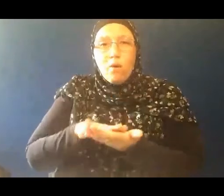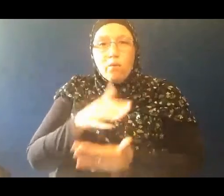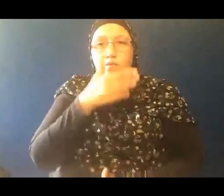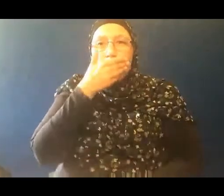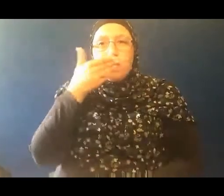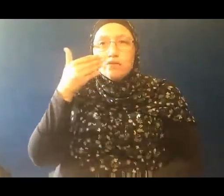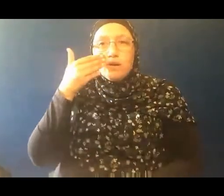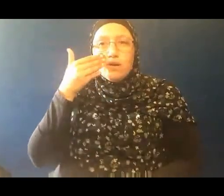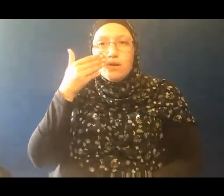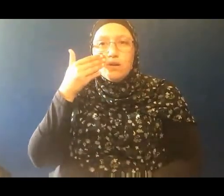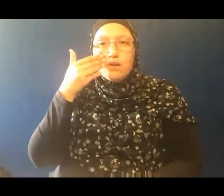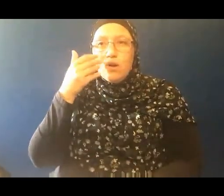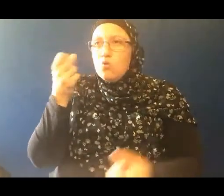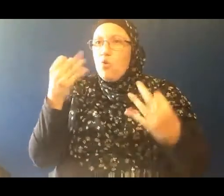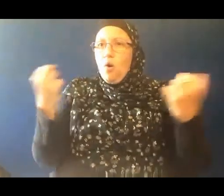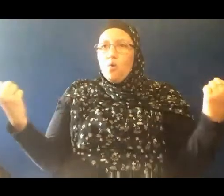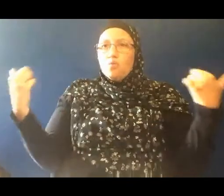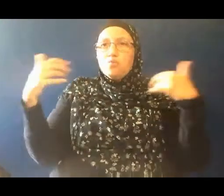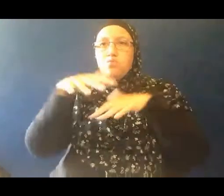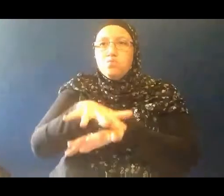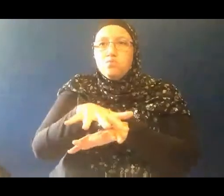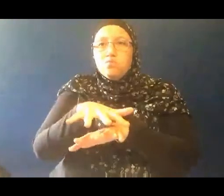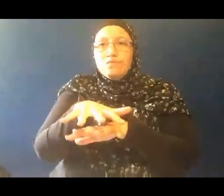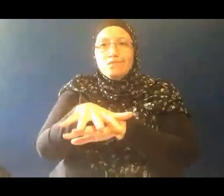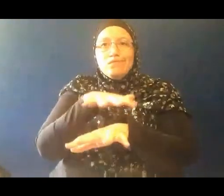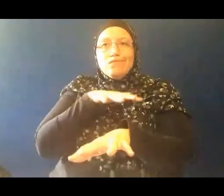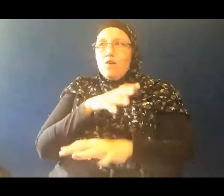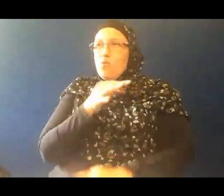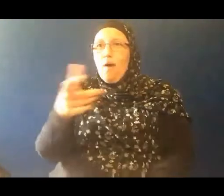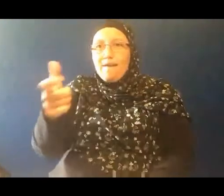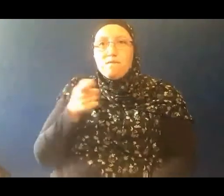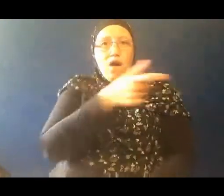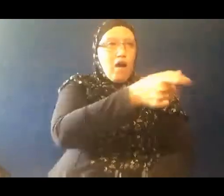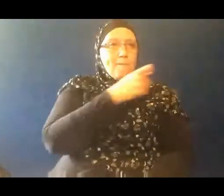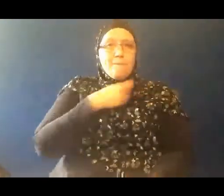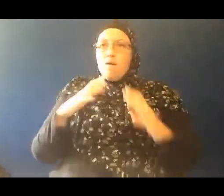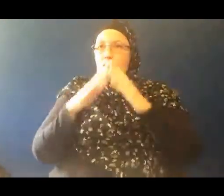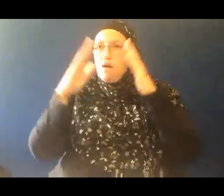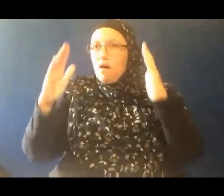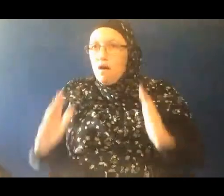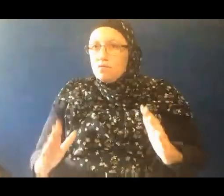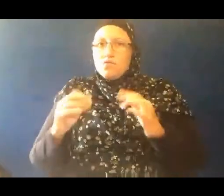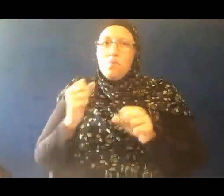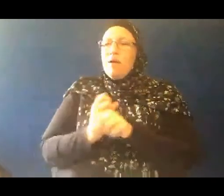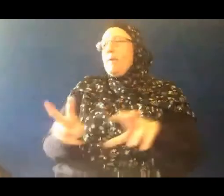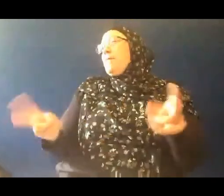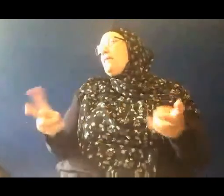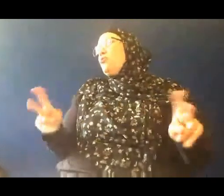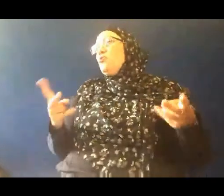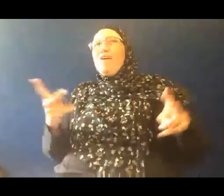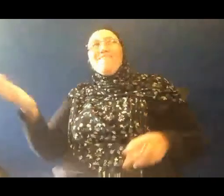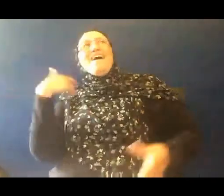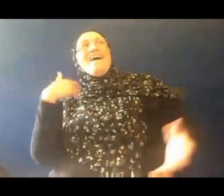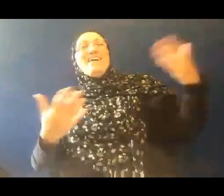no saharat, no invitation, we don't invite people over, we don't make barbecue in the backyard and invite your friends over